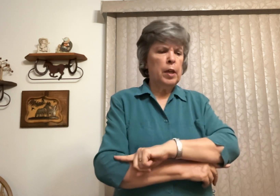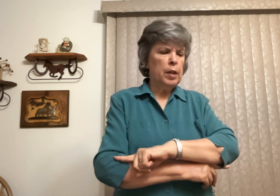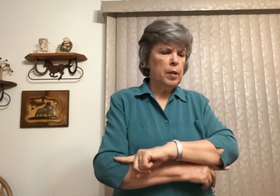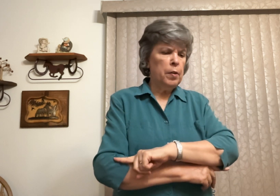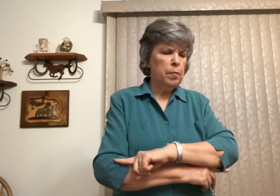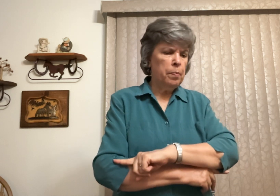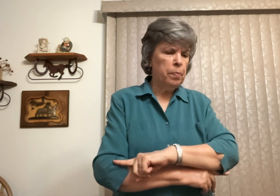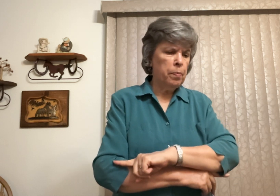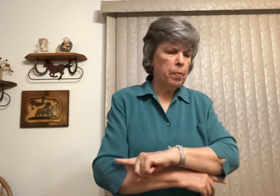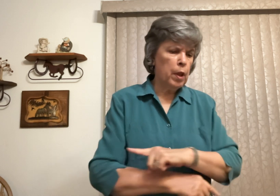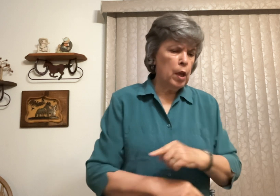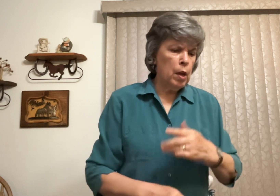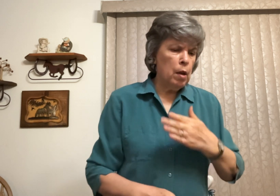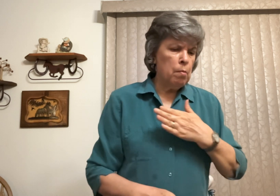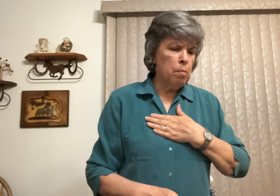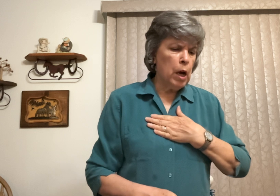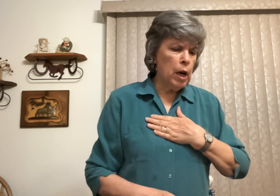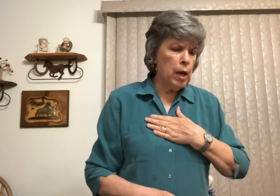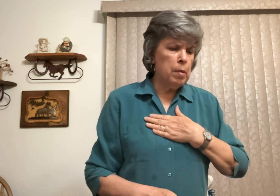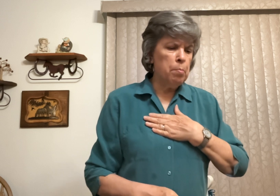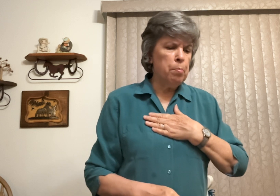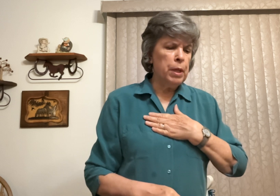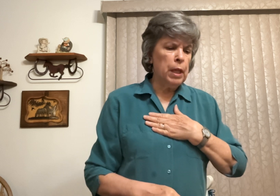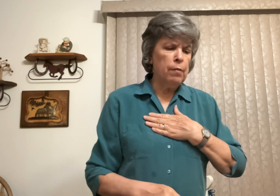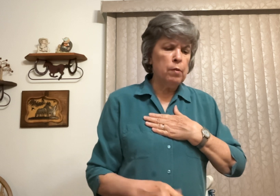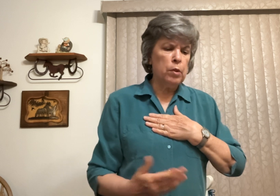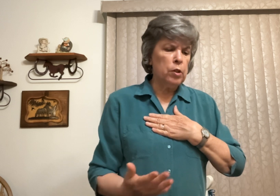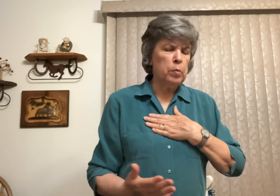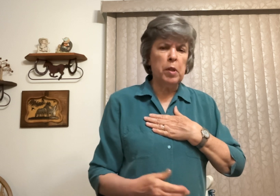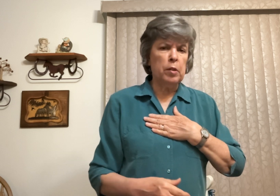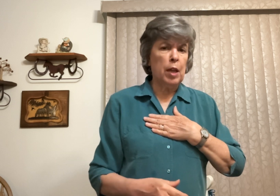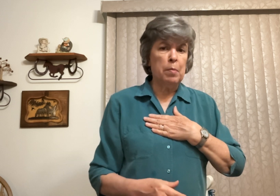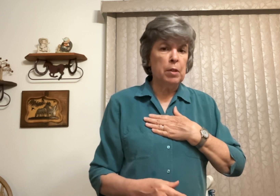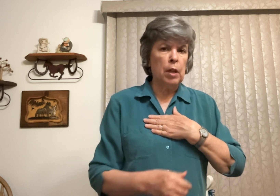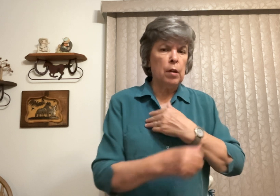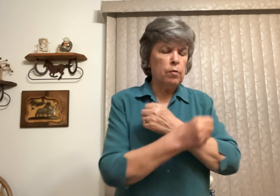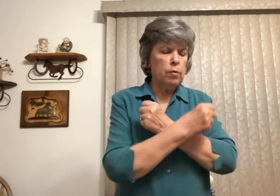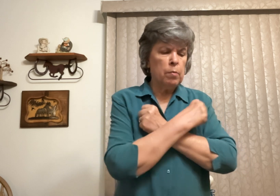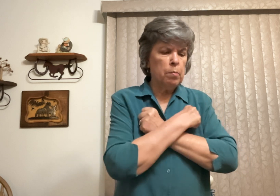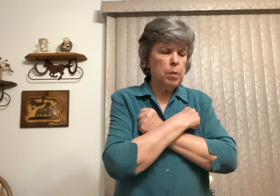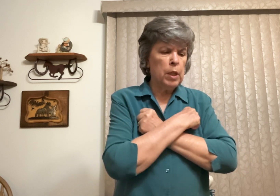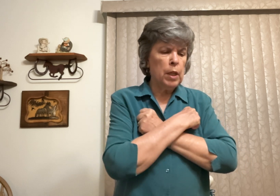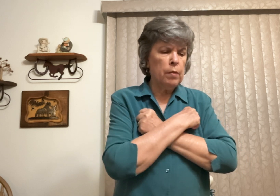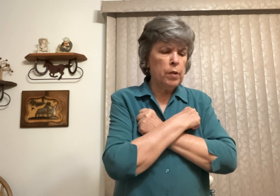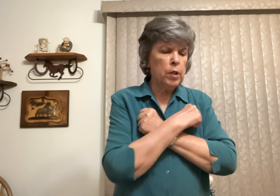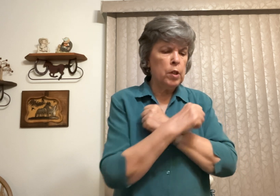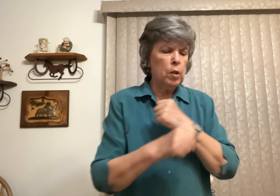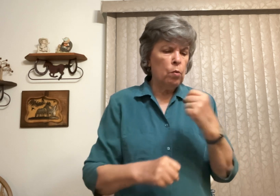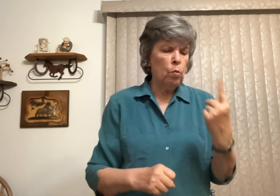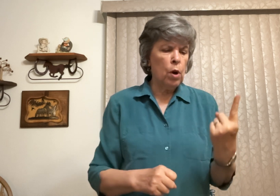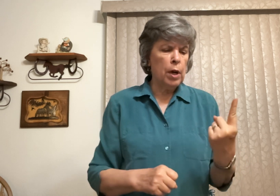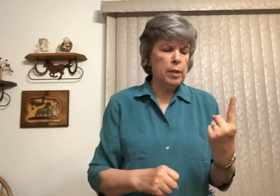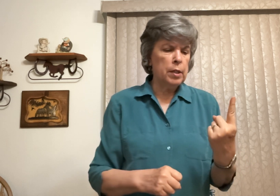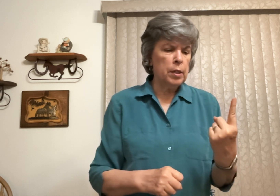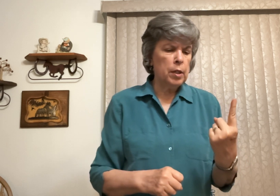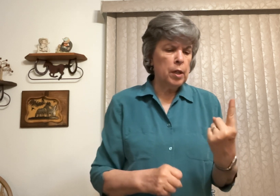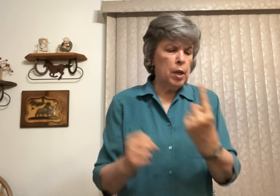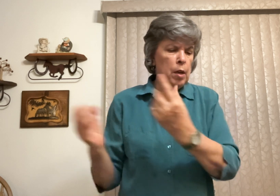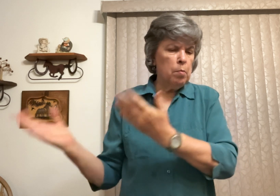day. My beloved would just be the same as love. Beloved one